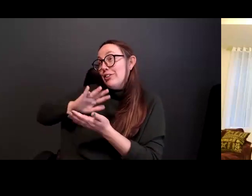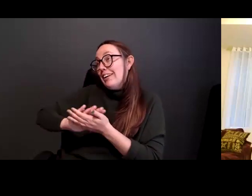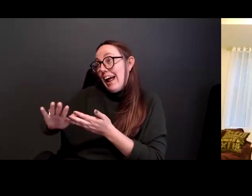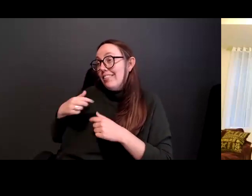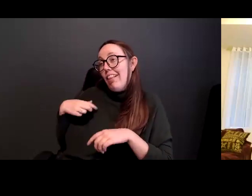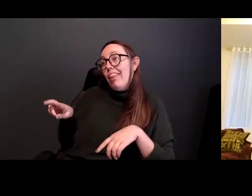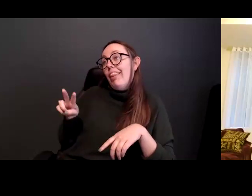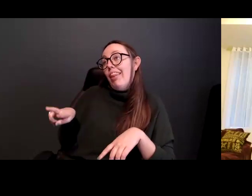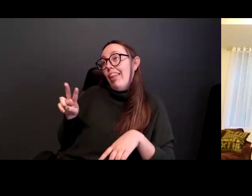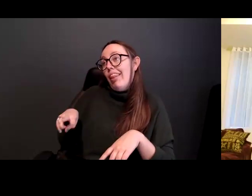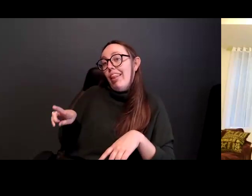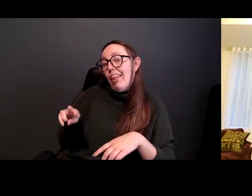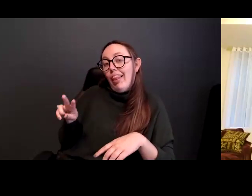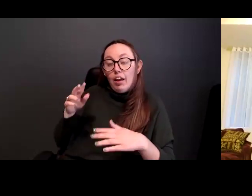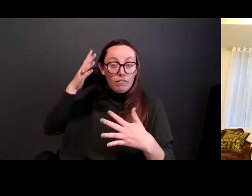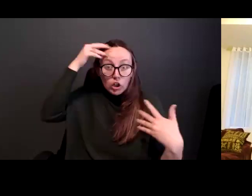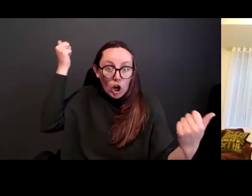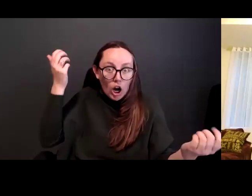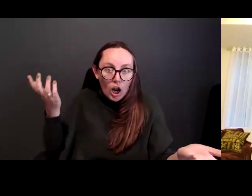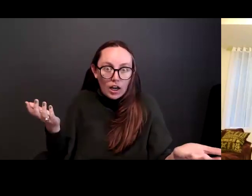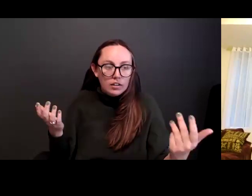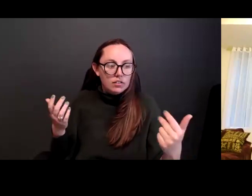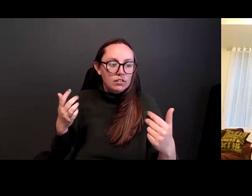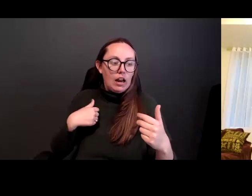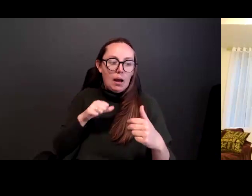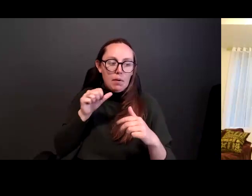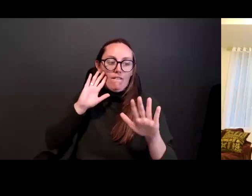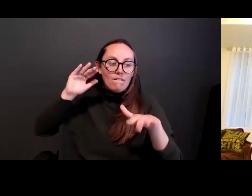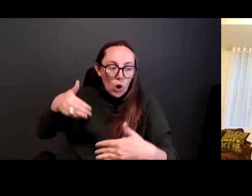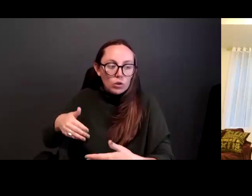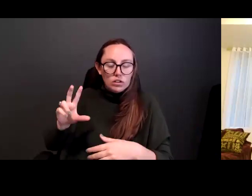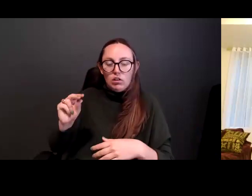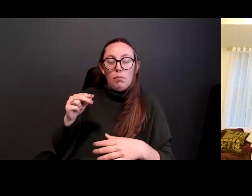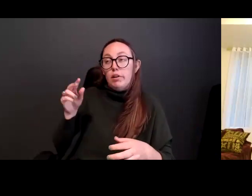consciously about how they might look to others. So I think you're right. An onlooker would be